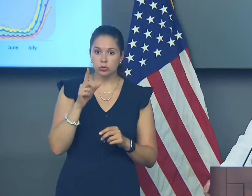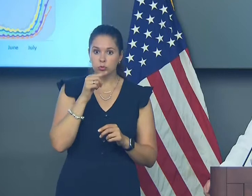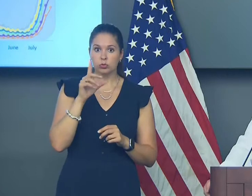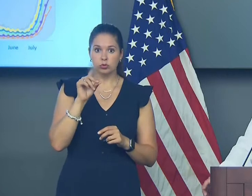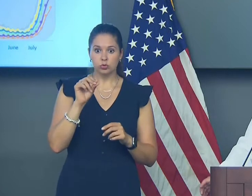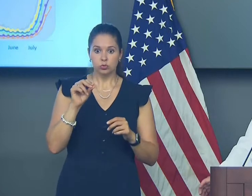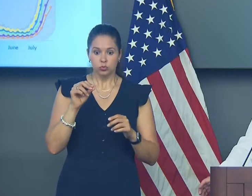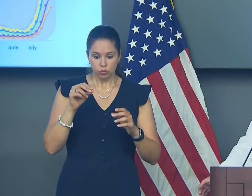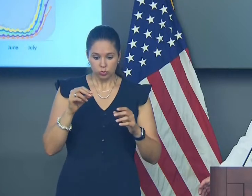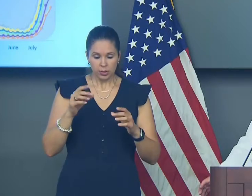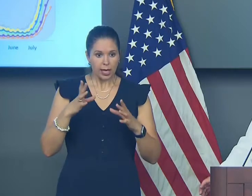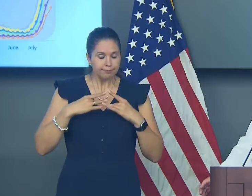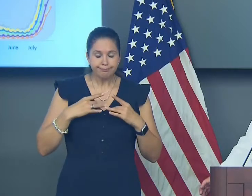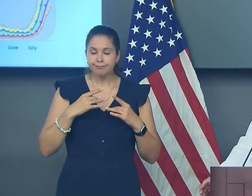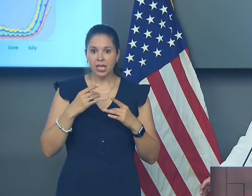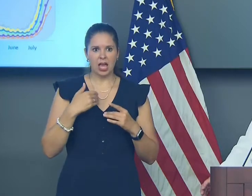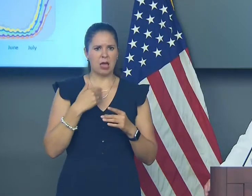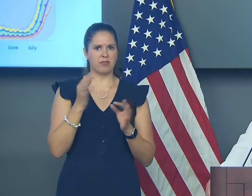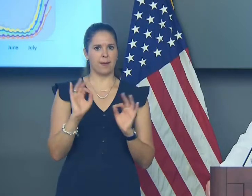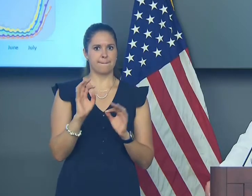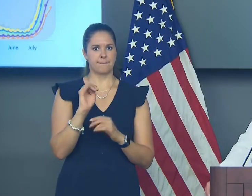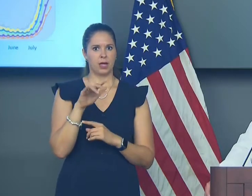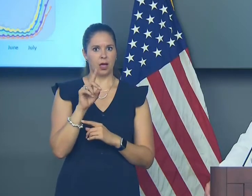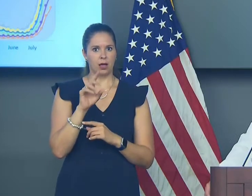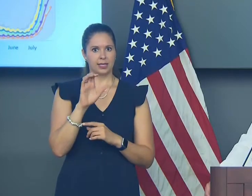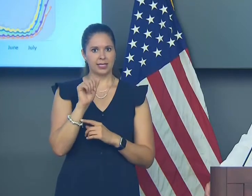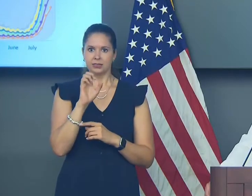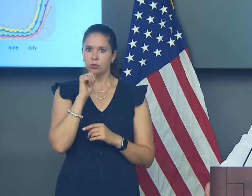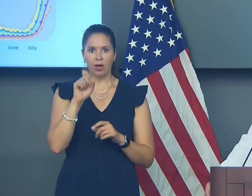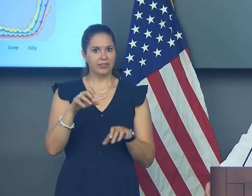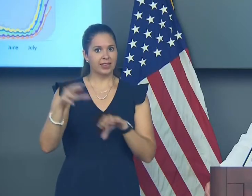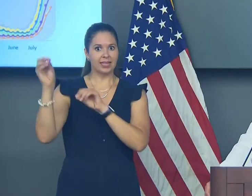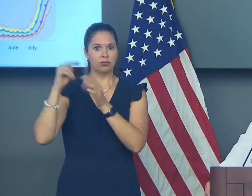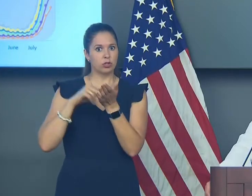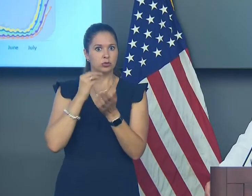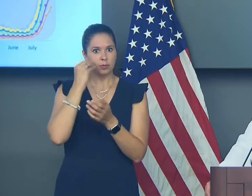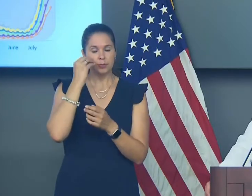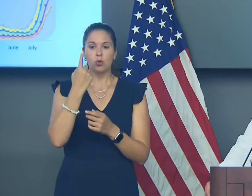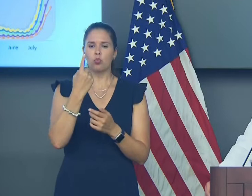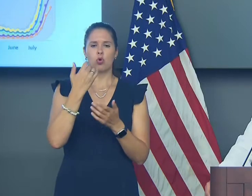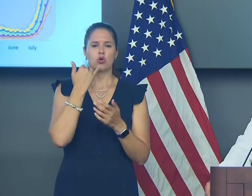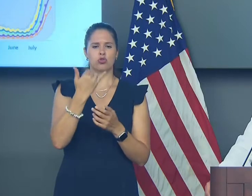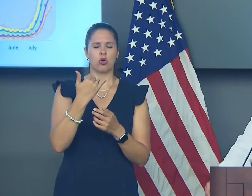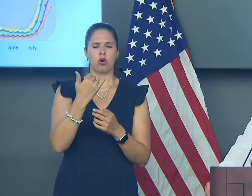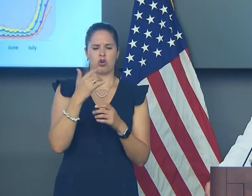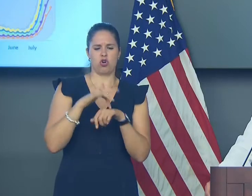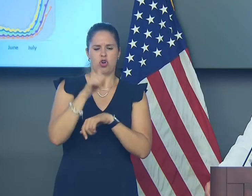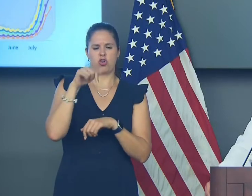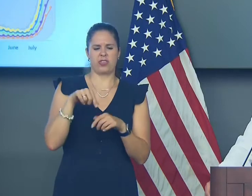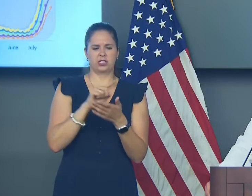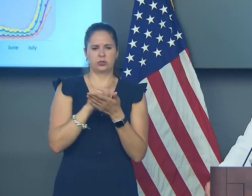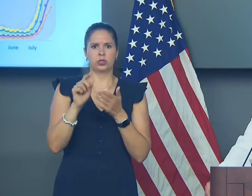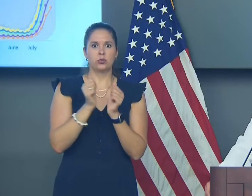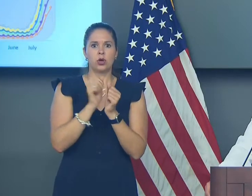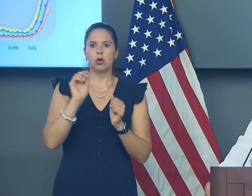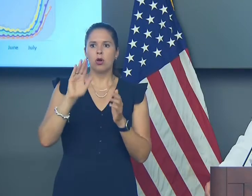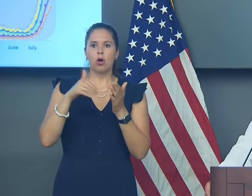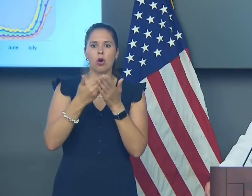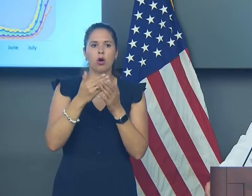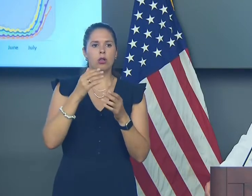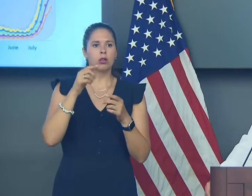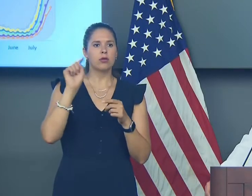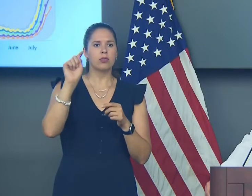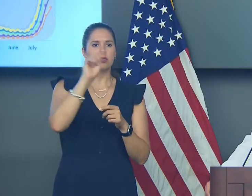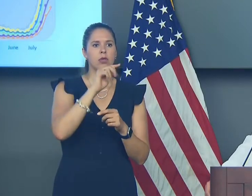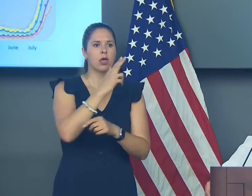mild cases. They don't have to leave the nursing home. And in a call that we had earlier this week with all of the Tier 1 hospital medical